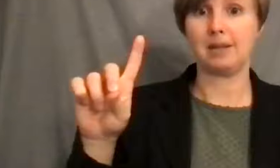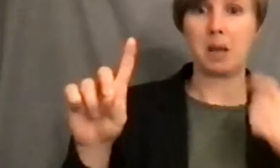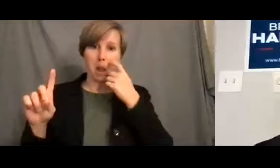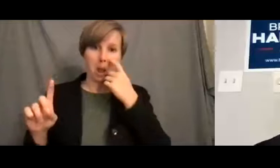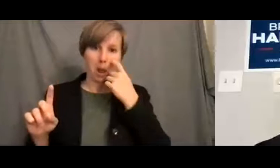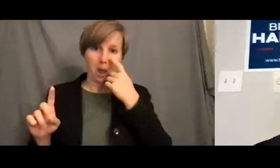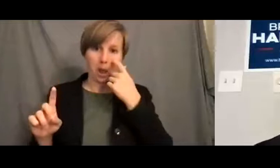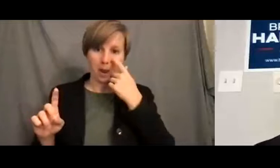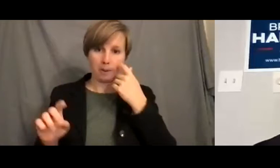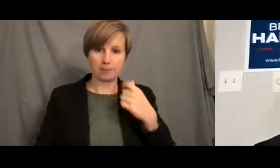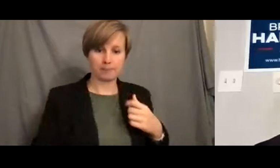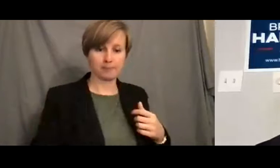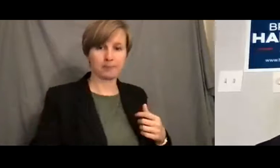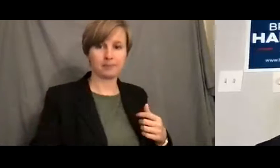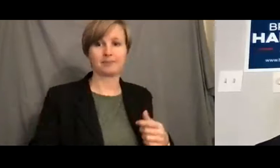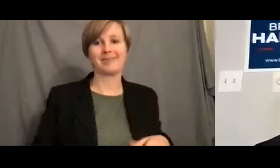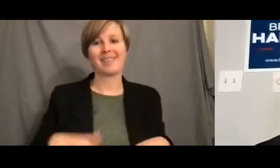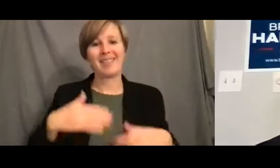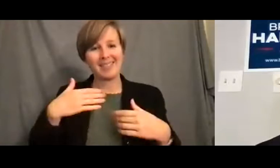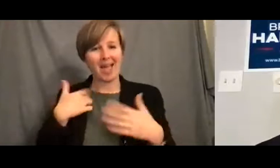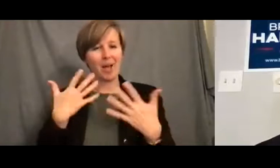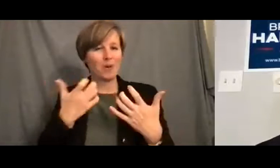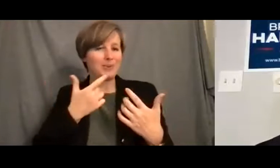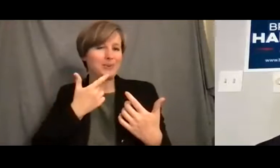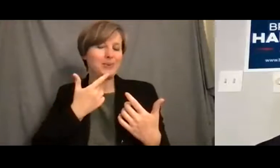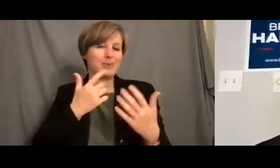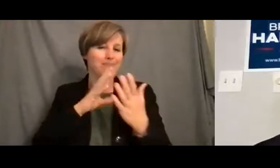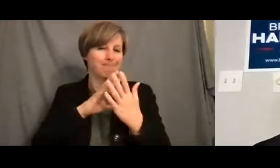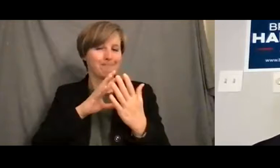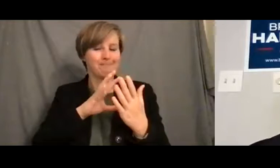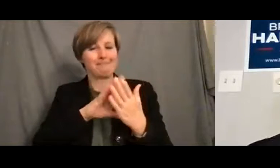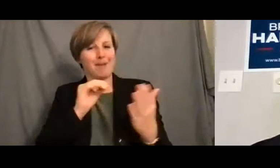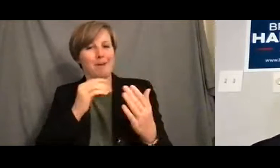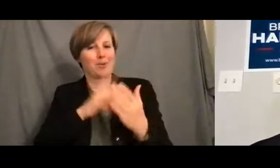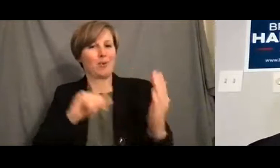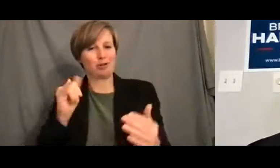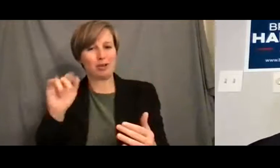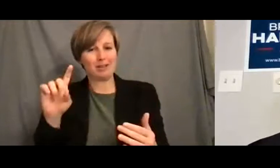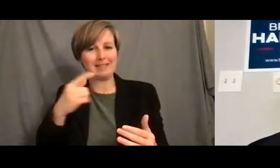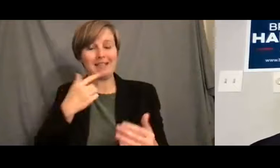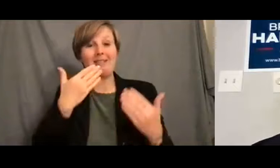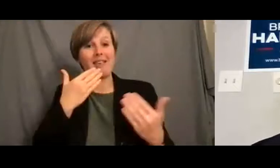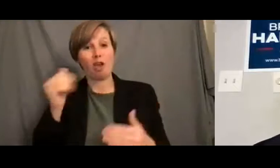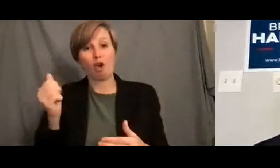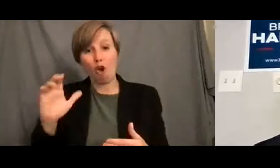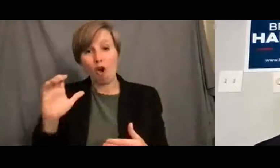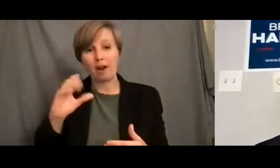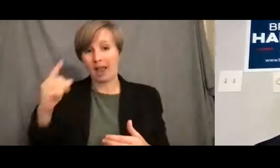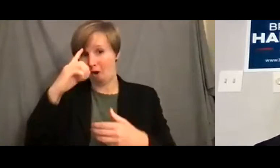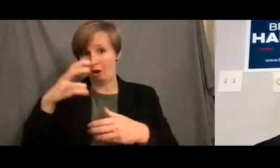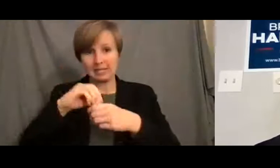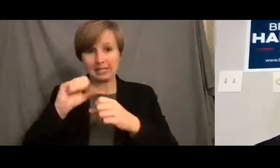Well, I want to echo JD's thanks. I want to thank you all at the ARC and the Autism Society, and again, all of those